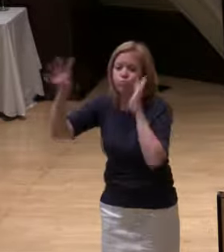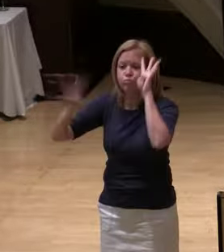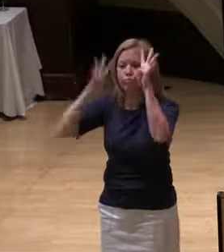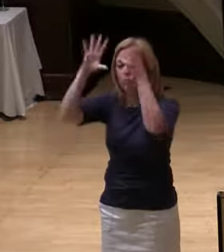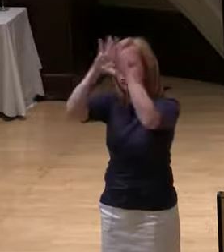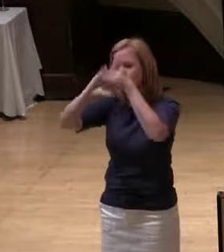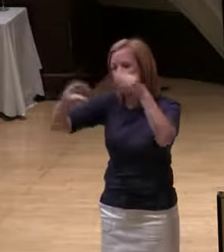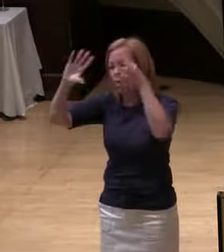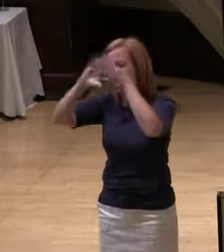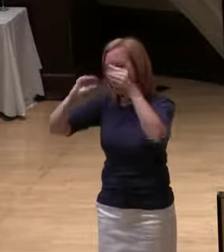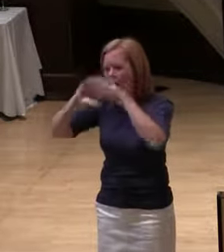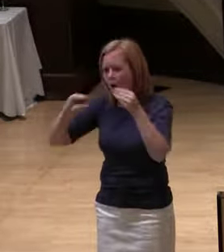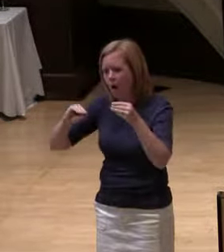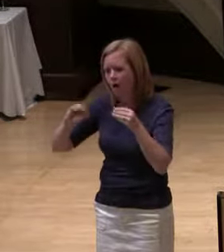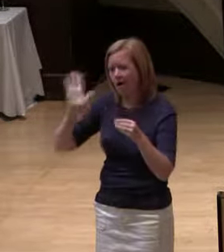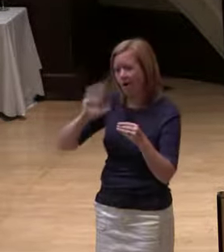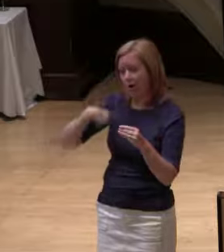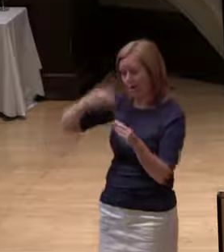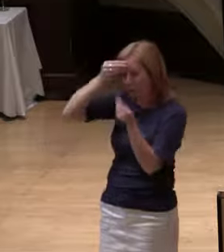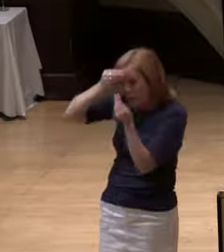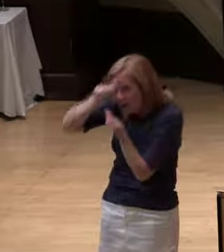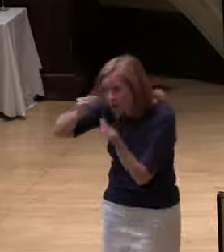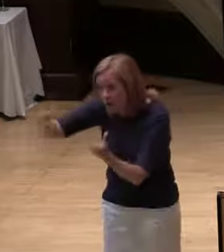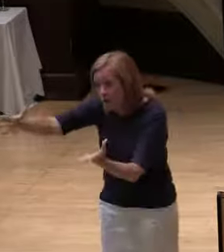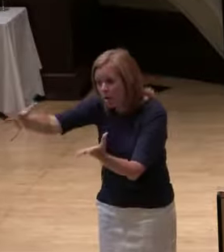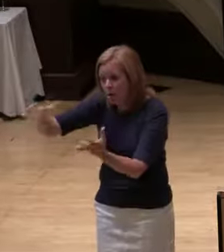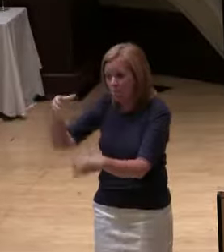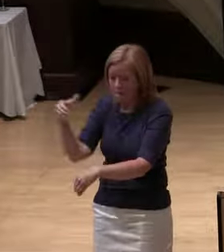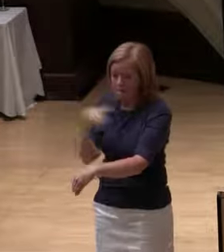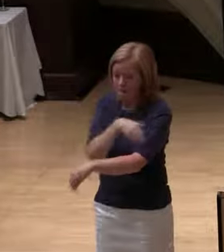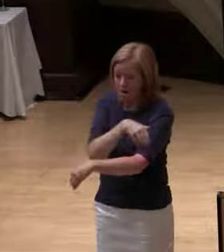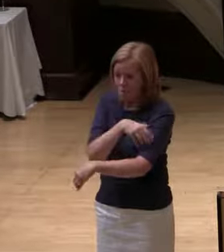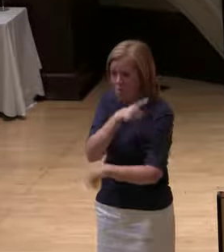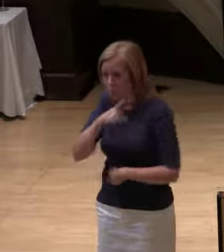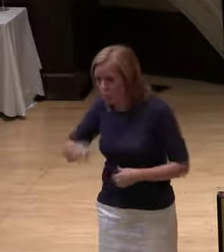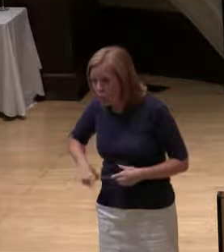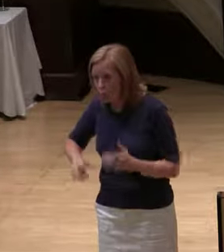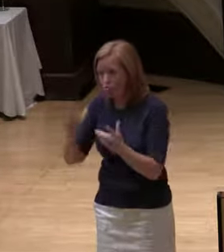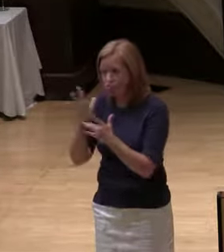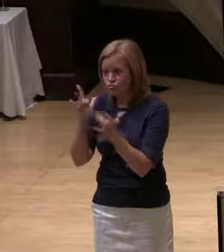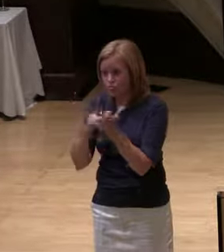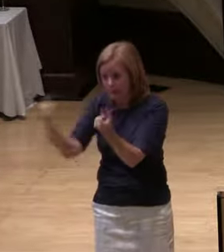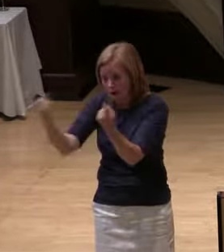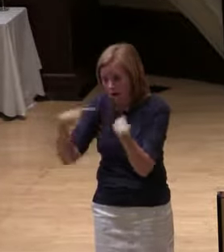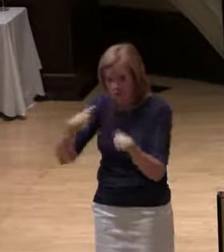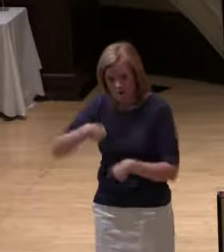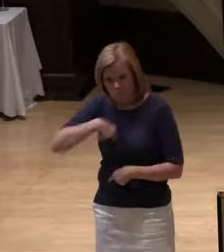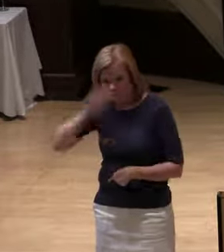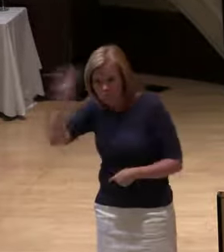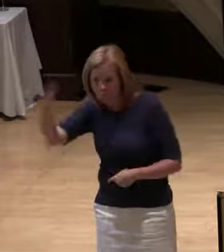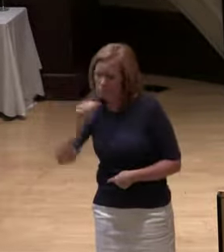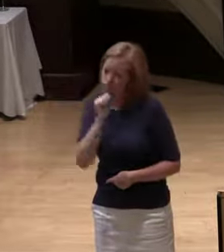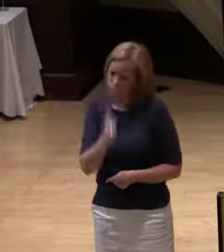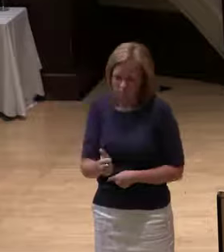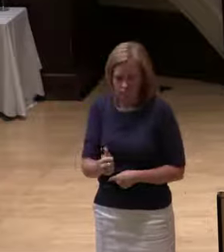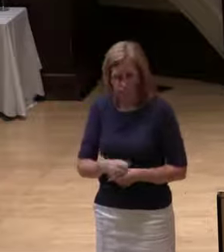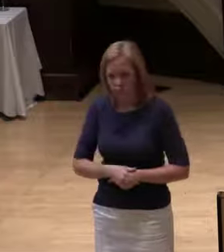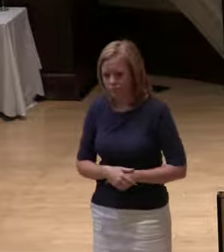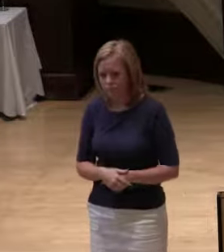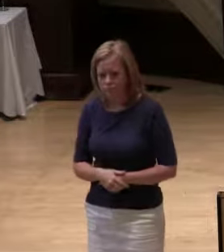known to you the power and coming of our Lord Jesus Christ. But we